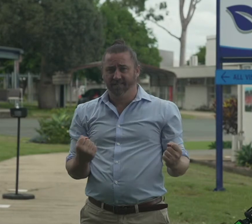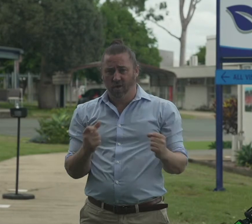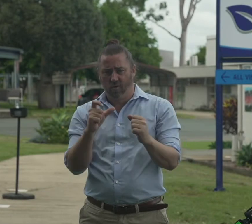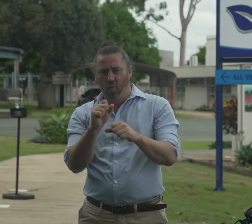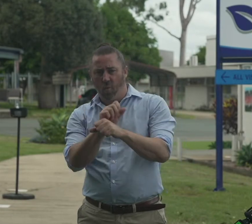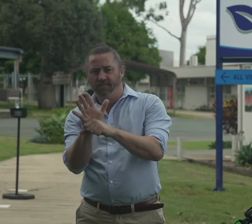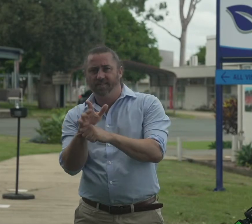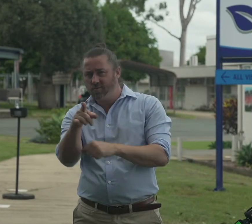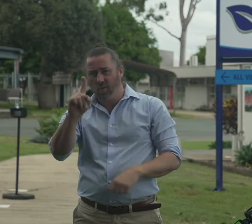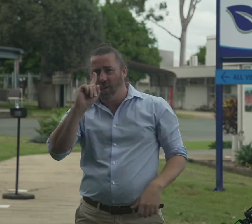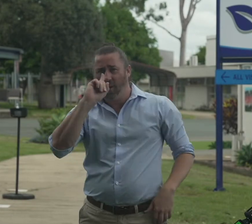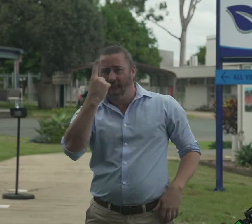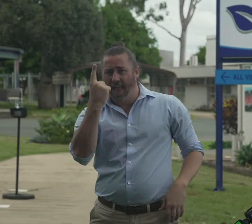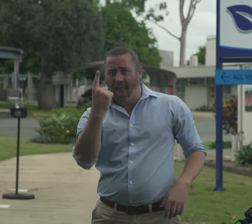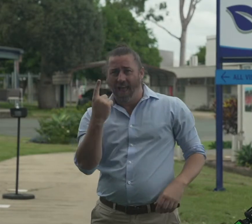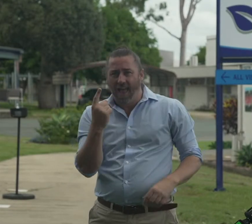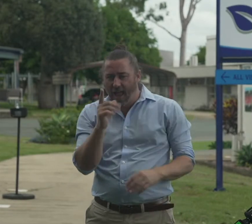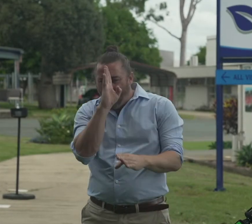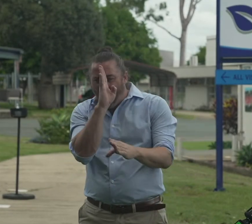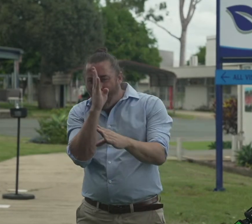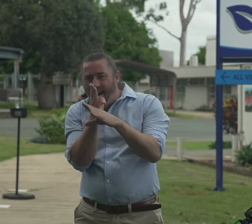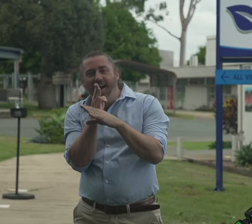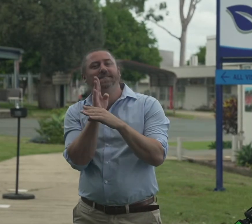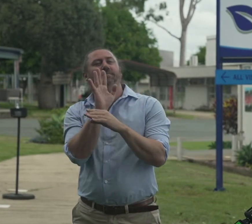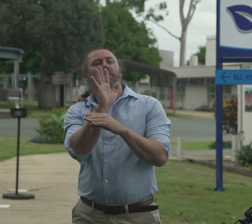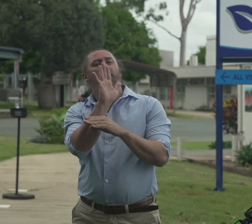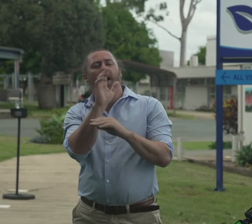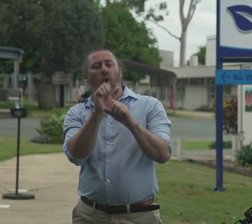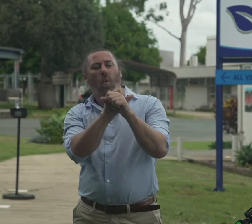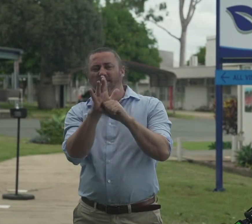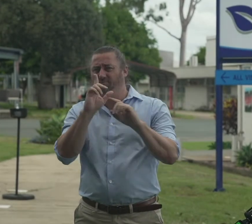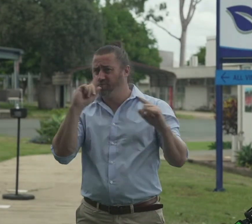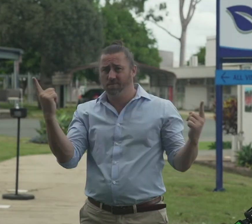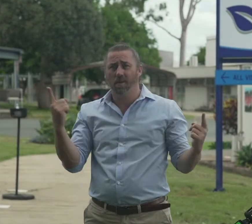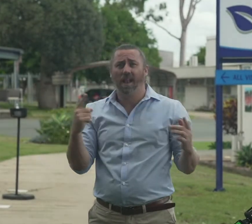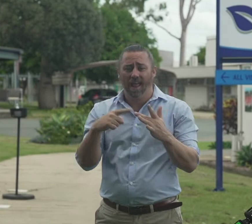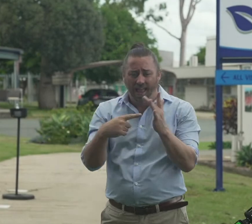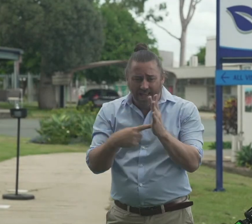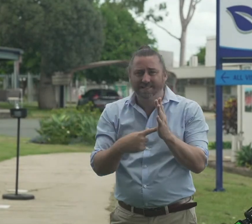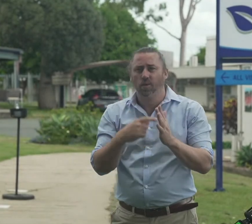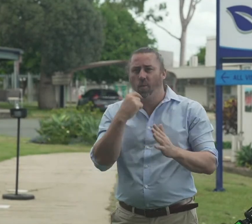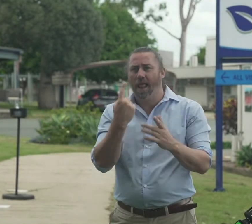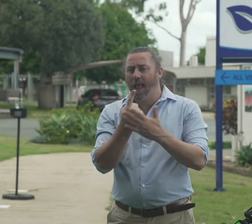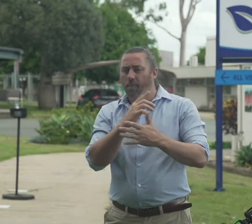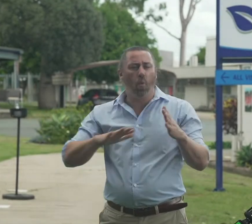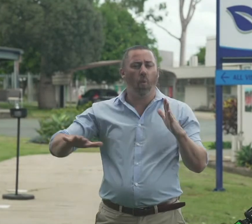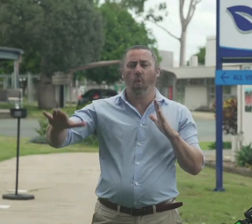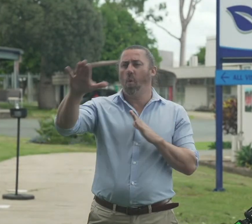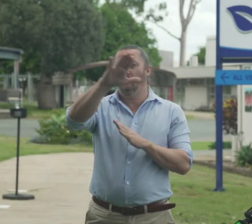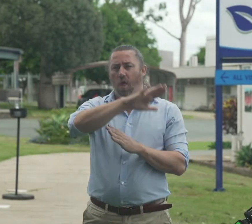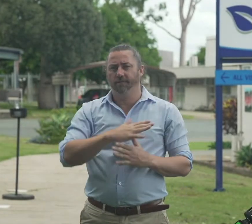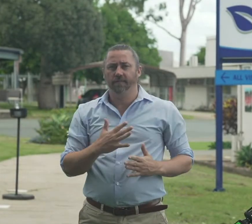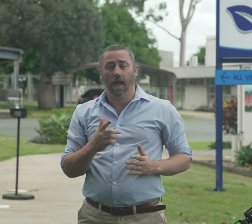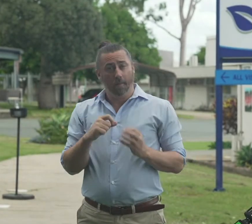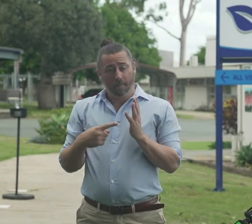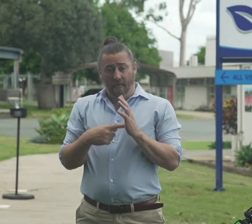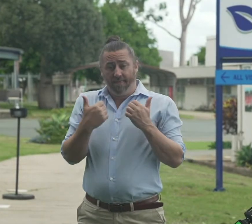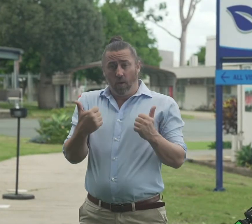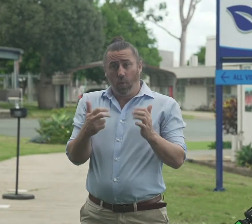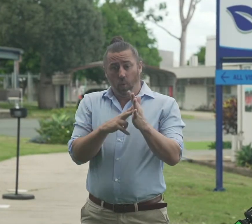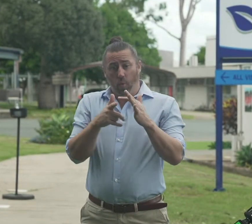no way that you can avoid being exposed to this virus in the coming weeks. So it is inevitable, although the peak has passed. So